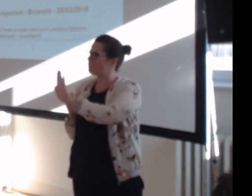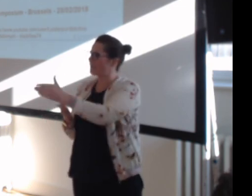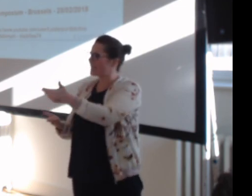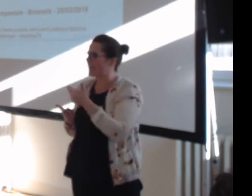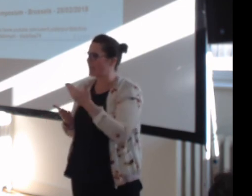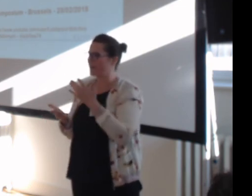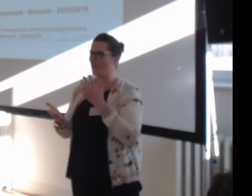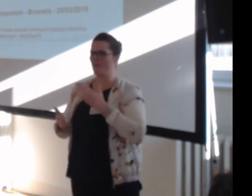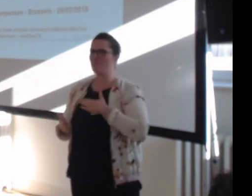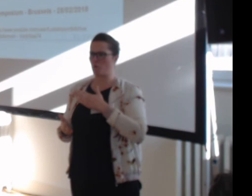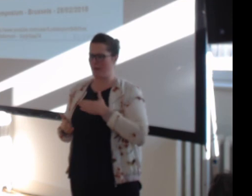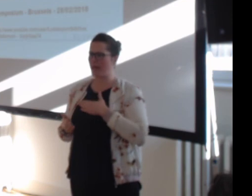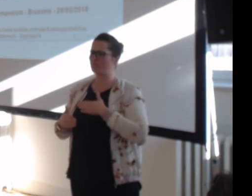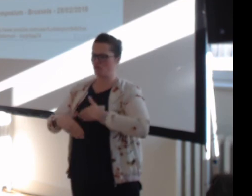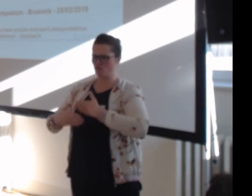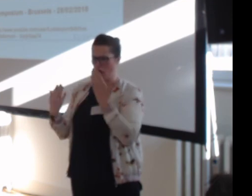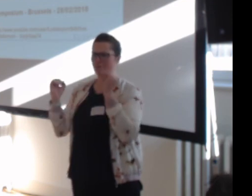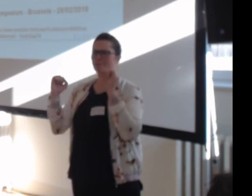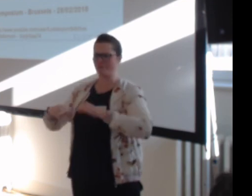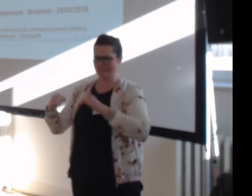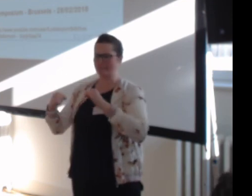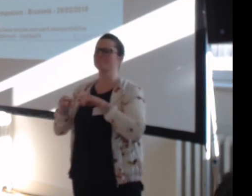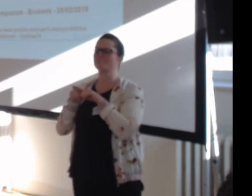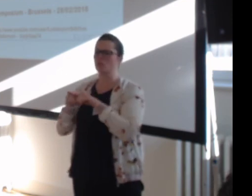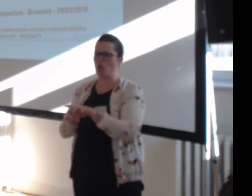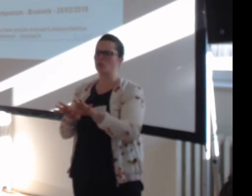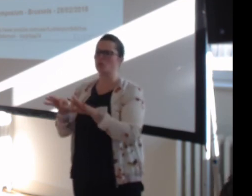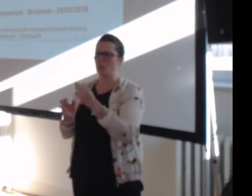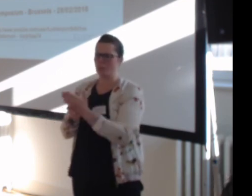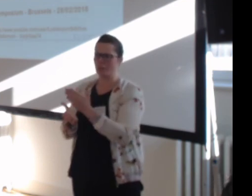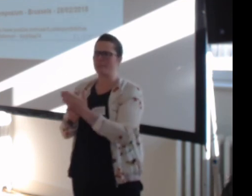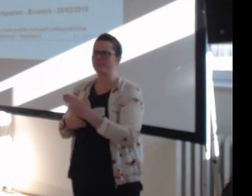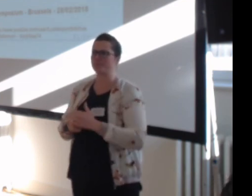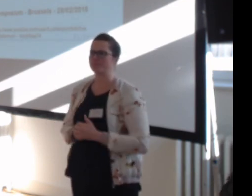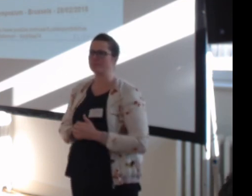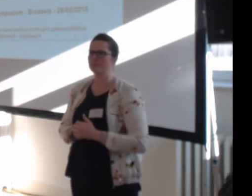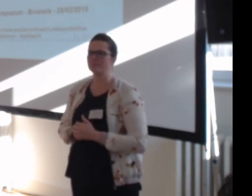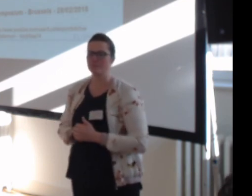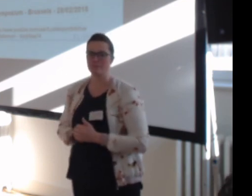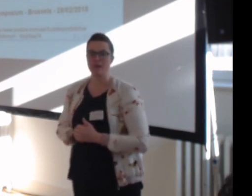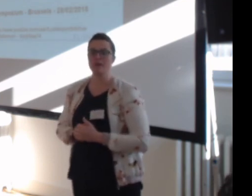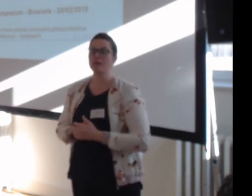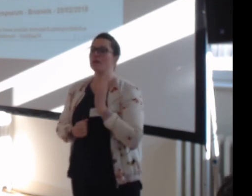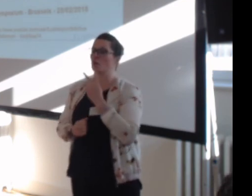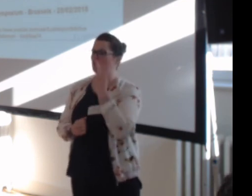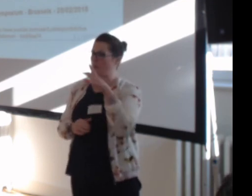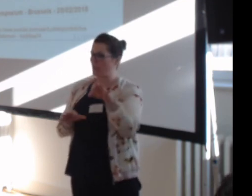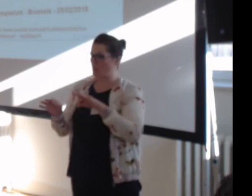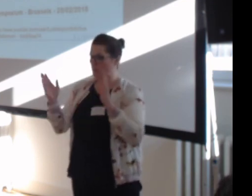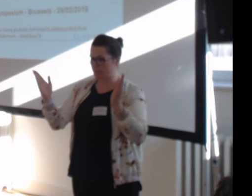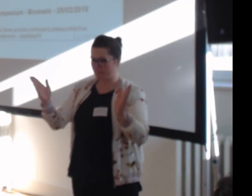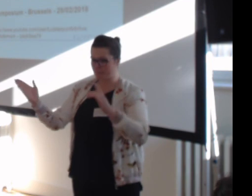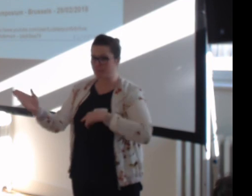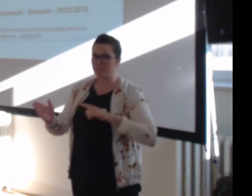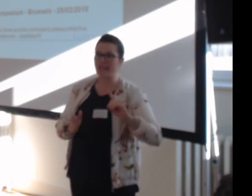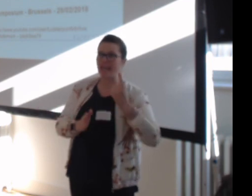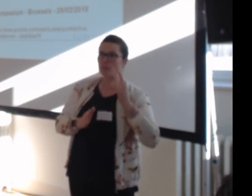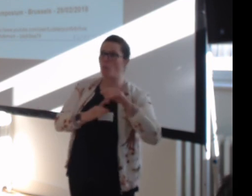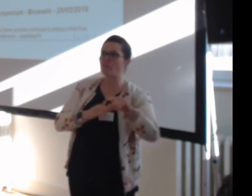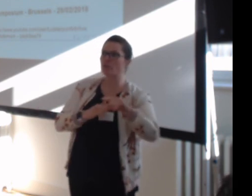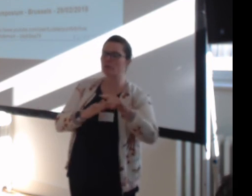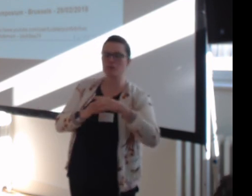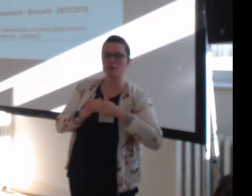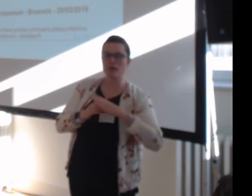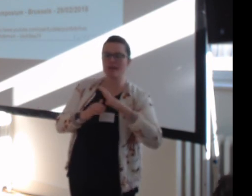for me, this was a confirmation that I had made the right choices. Mainly, I made 2 choices. One about